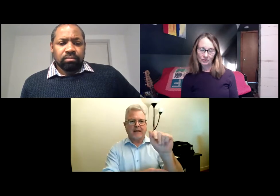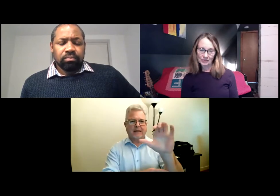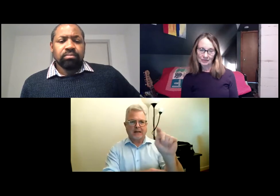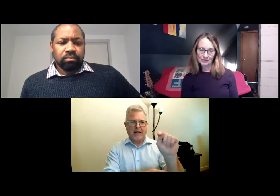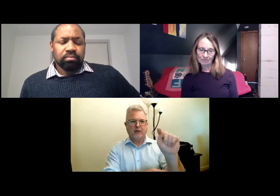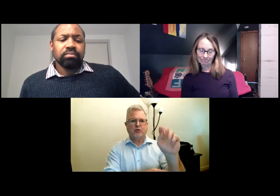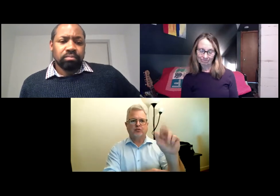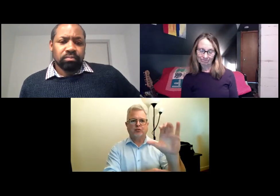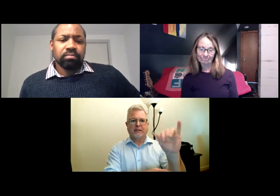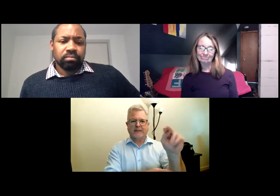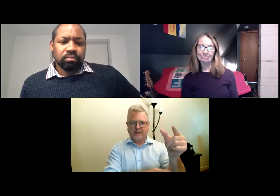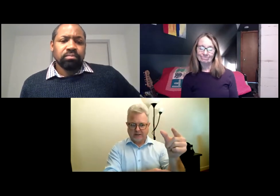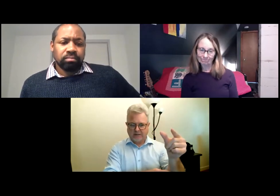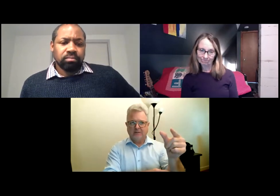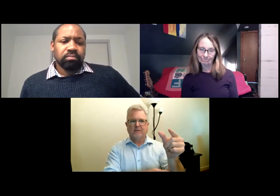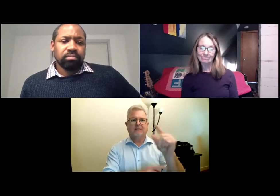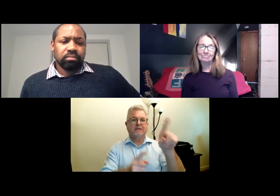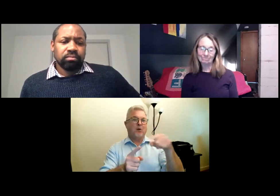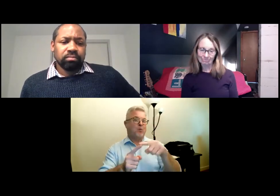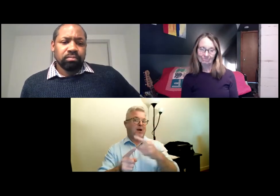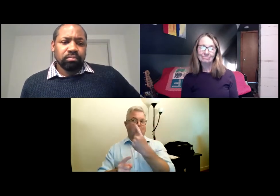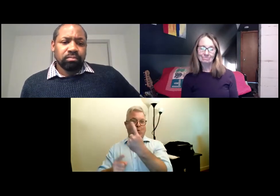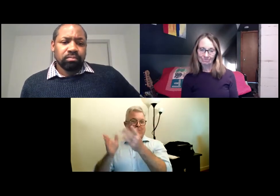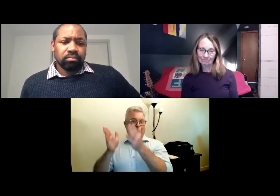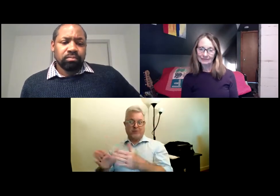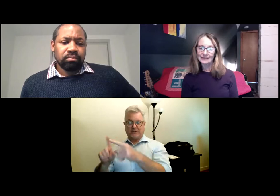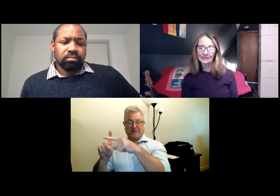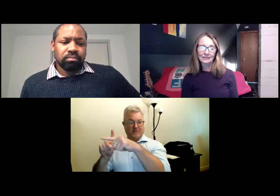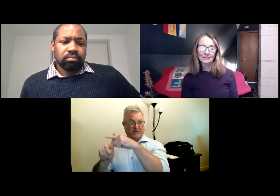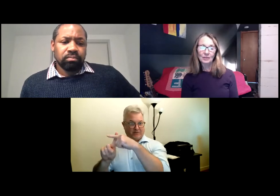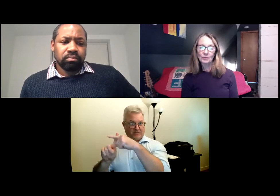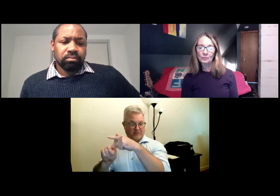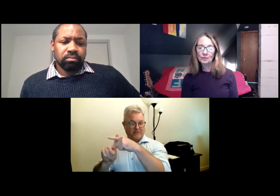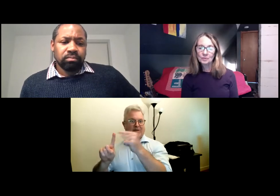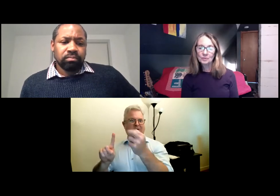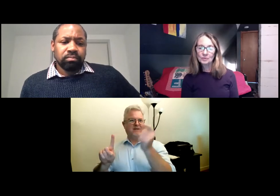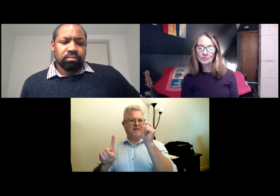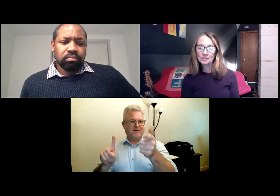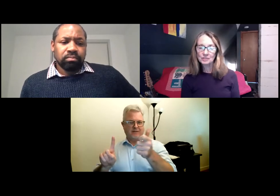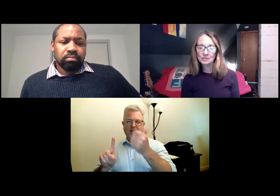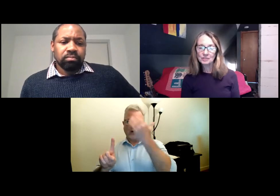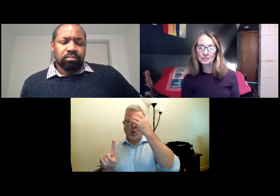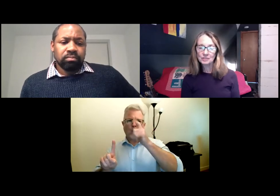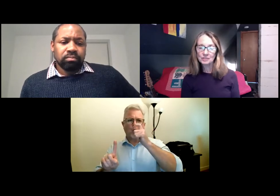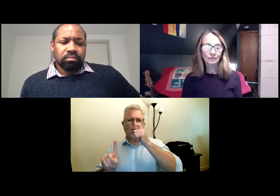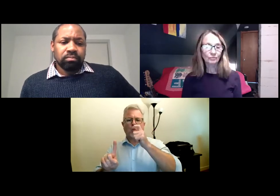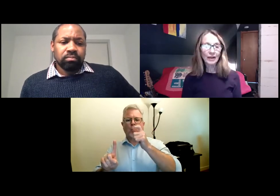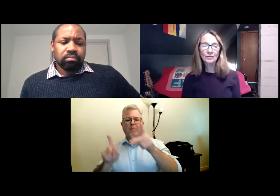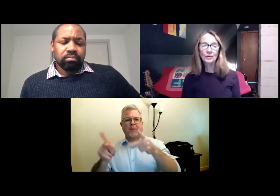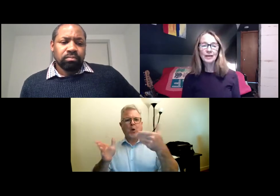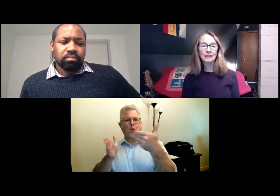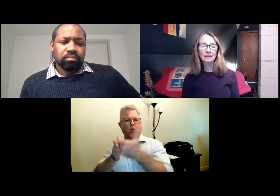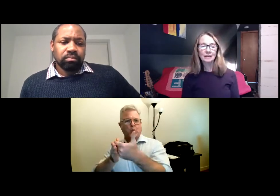contact tracing. You know, when one person is positive,